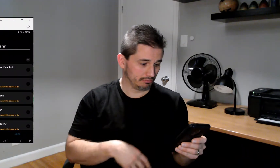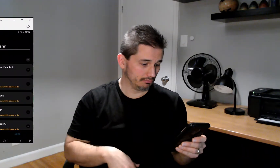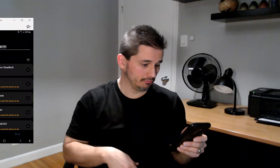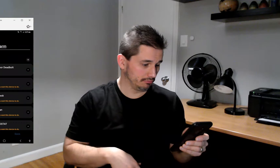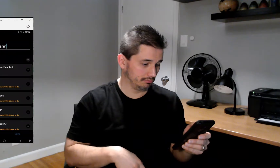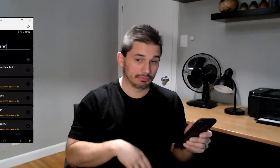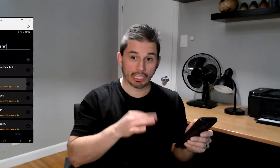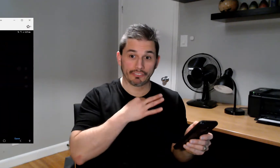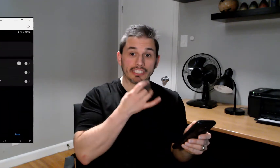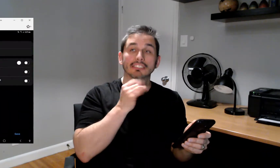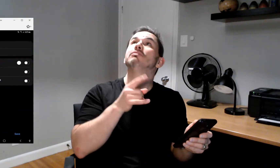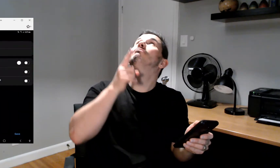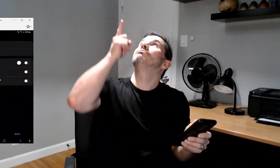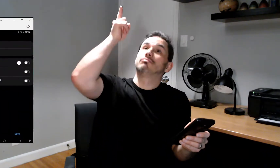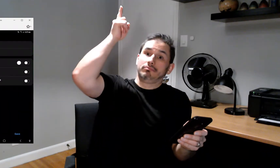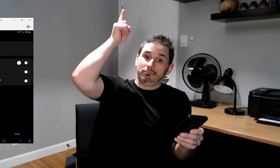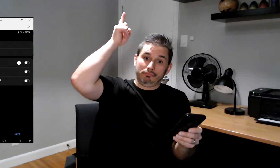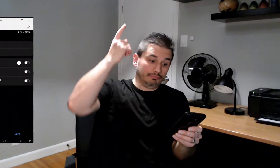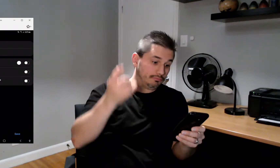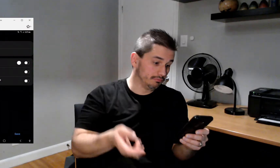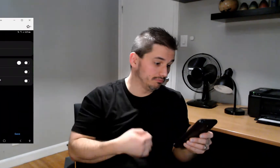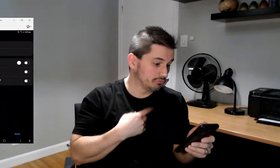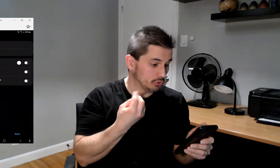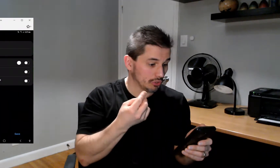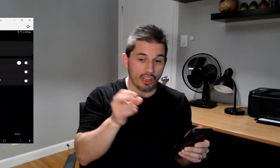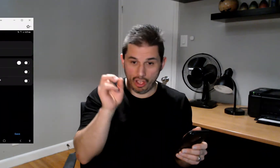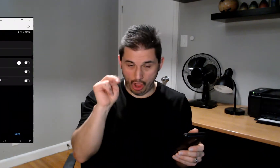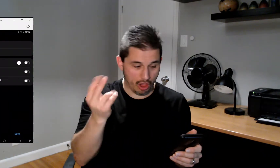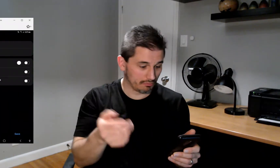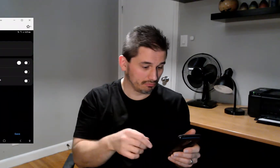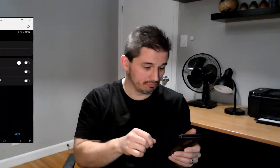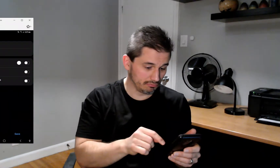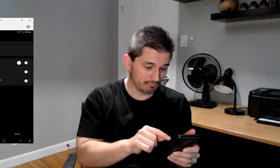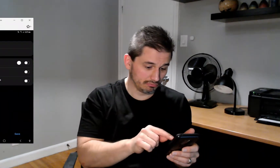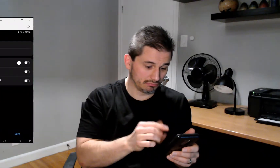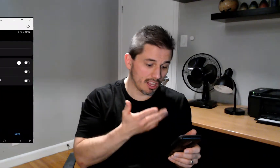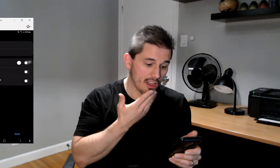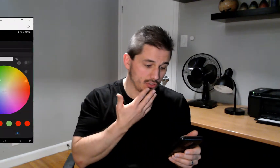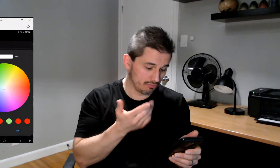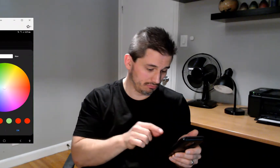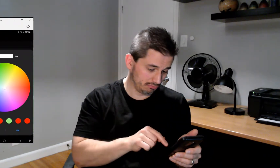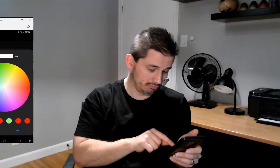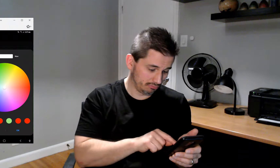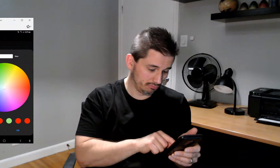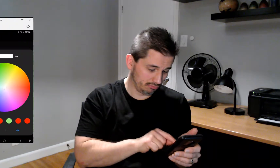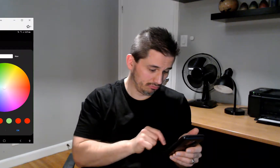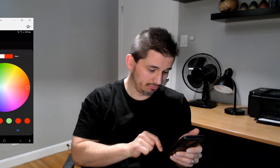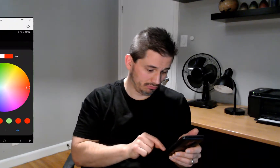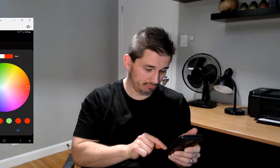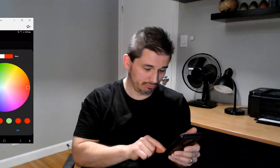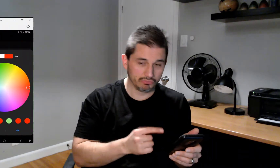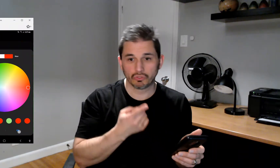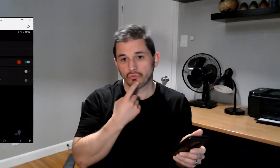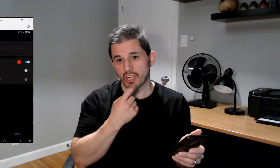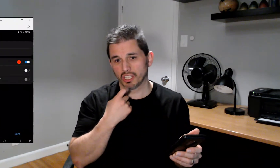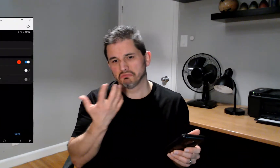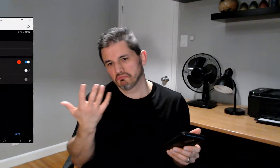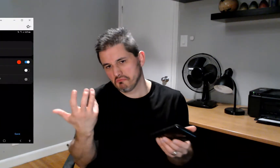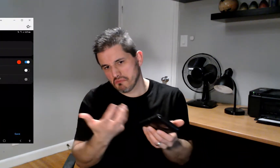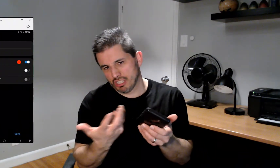Next, the office ceiling light. That'll turn on. And I'll set the color to red. Figure it